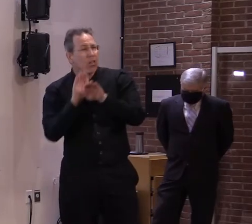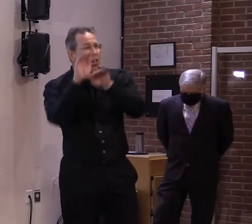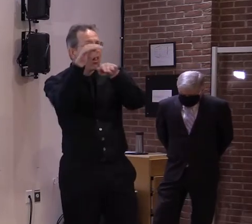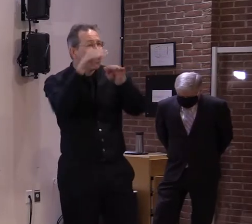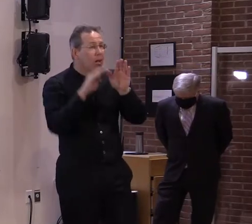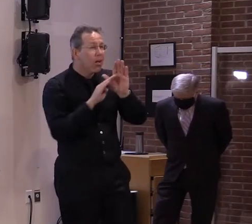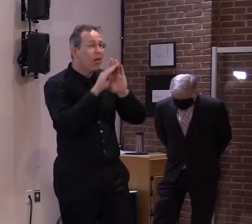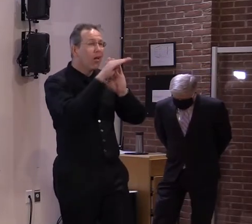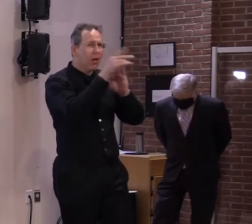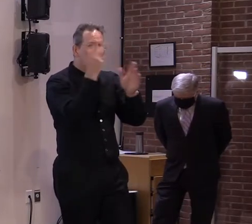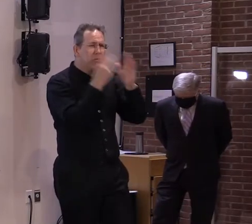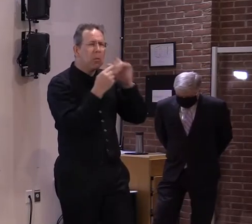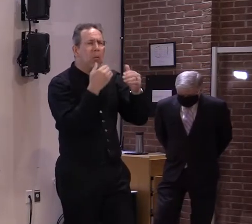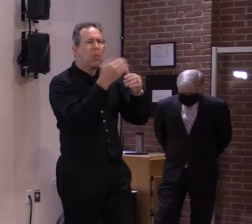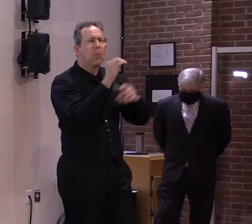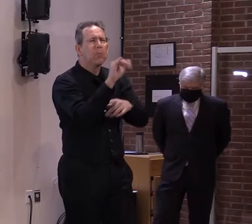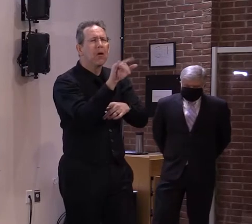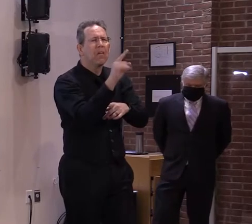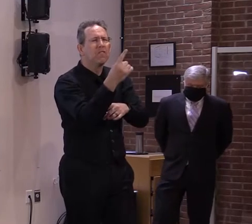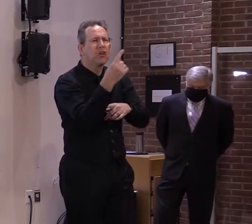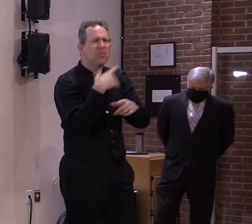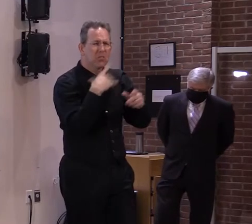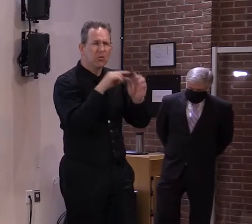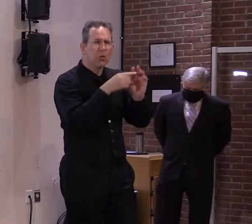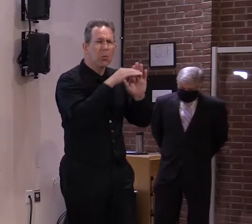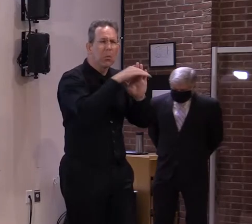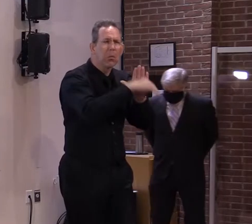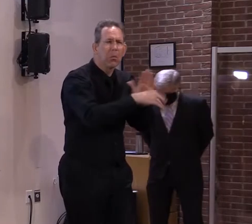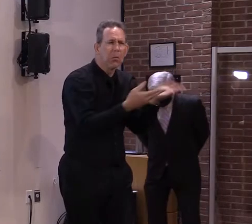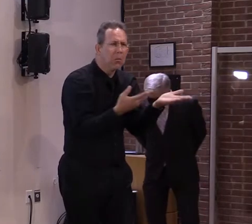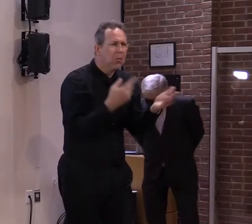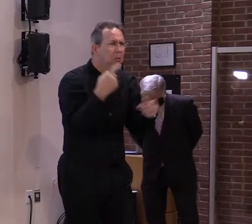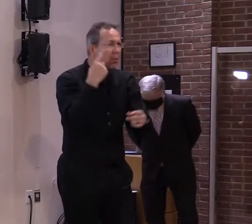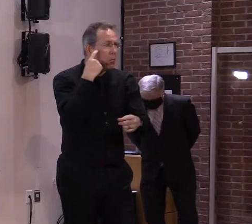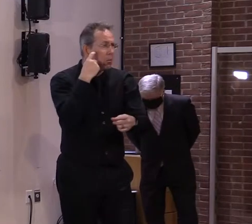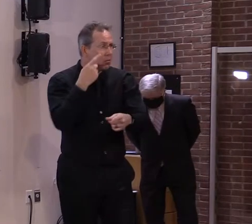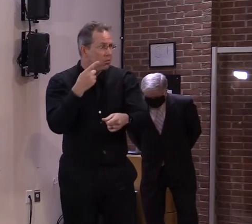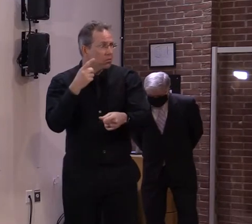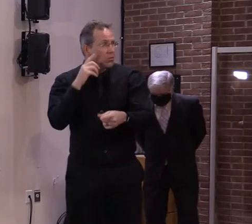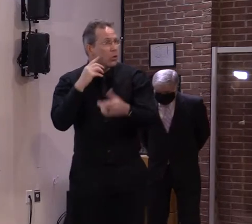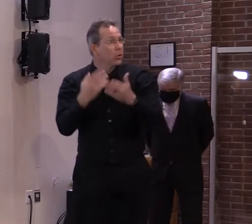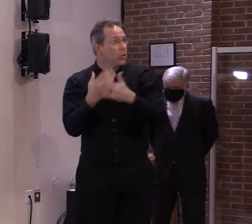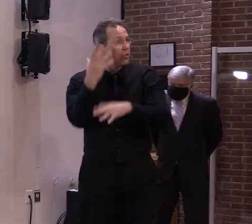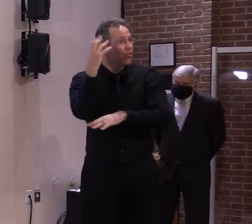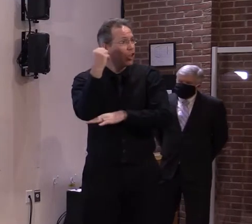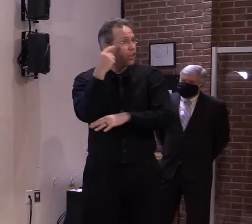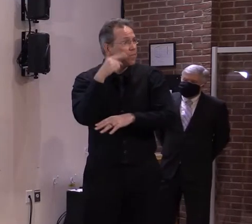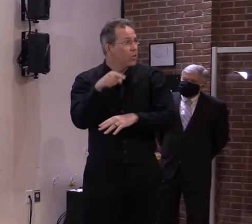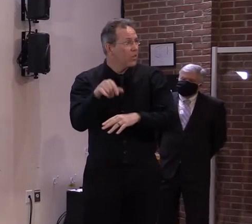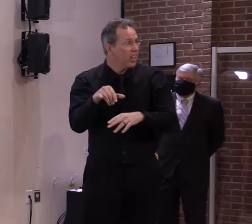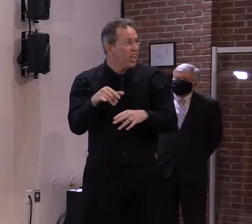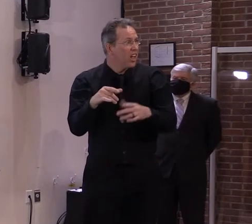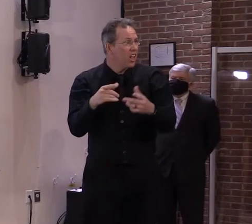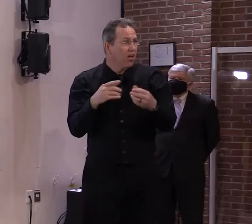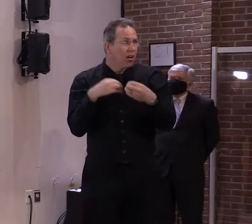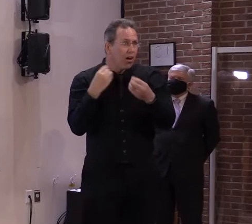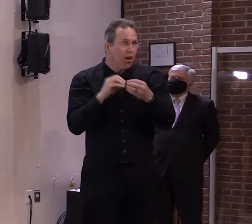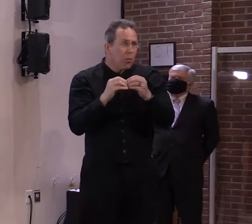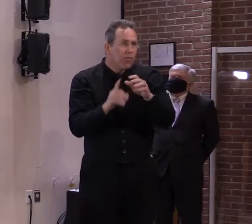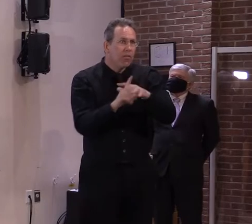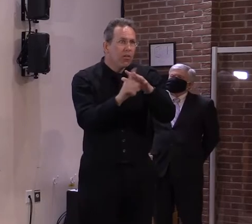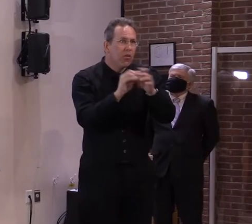hit we've hit a new record for weekly average cases just as we're hitting step one, and I would imagine we may be in a similar